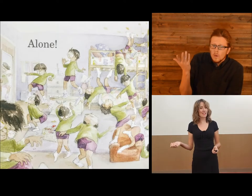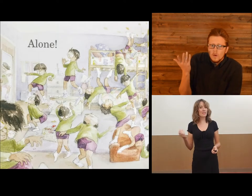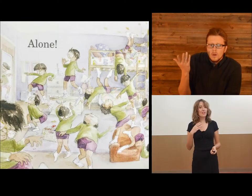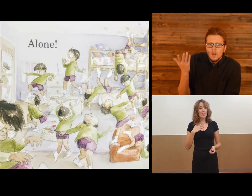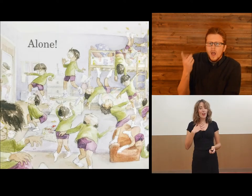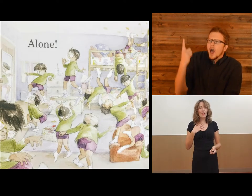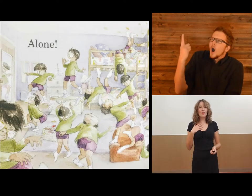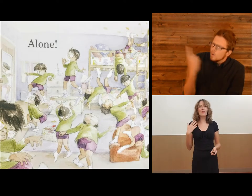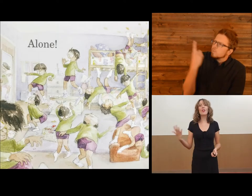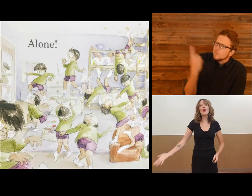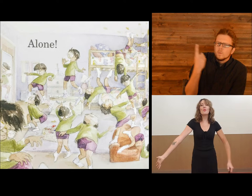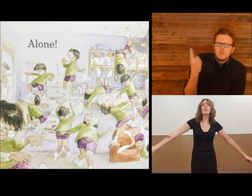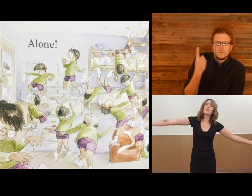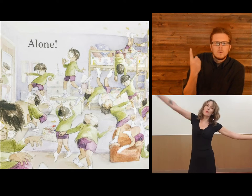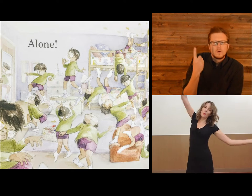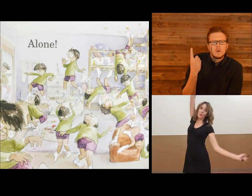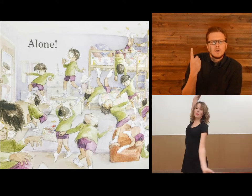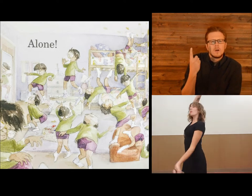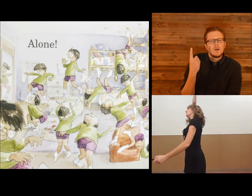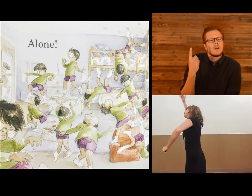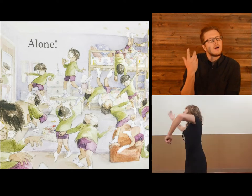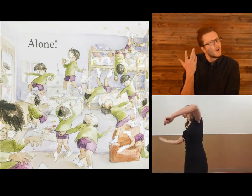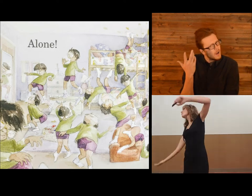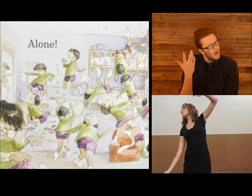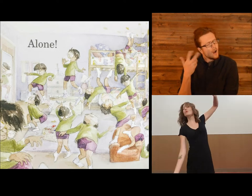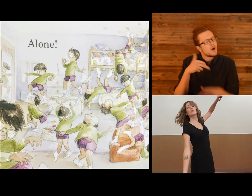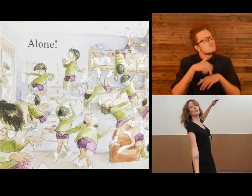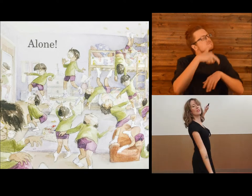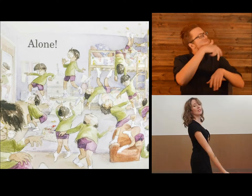I dance alone.